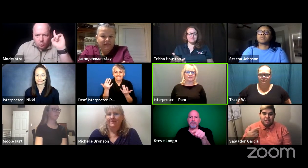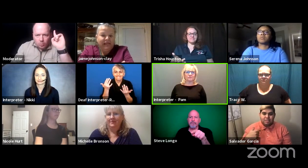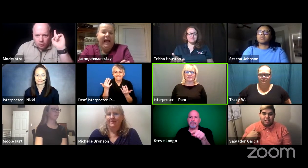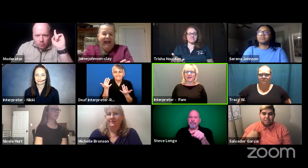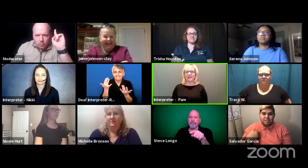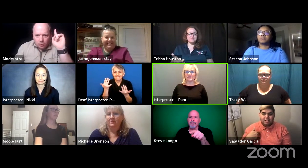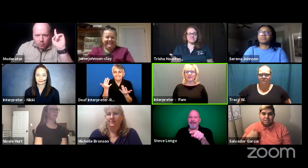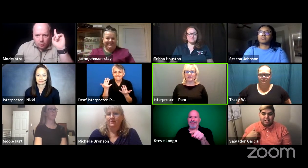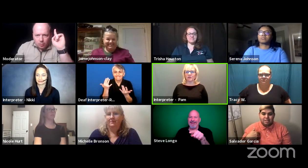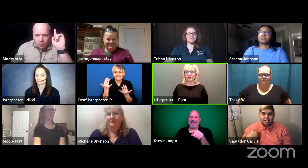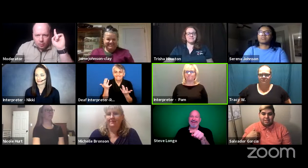Sal is here.